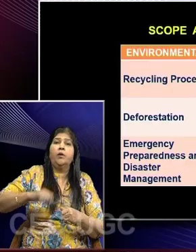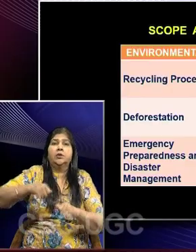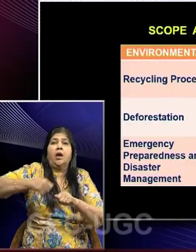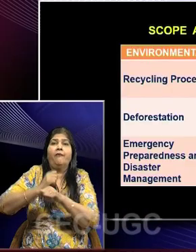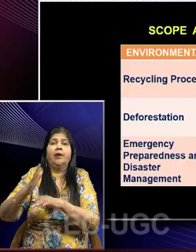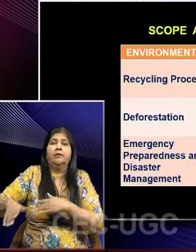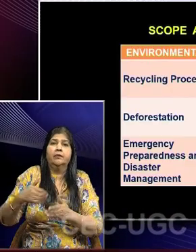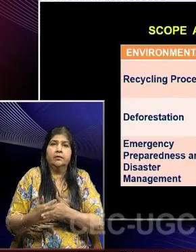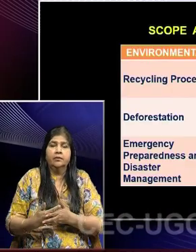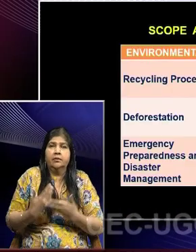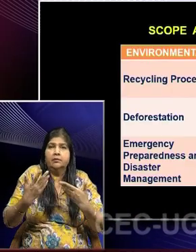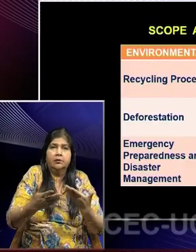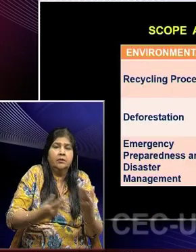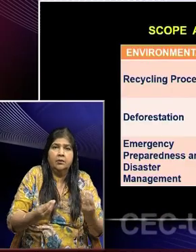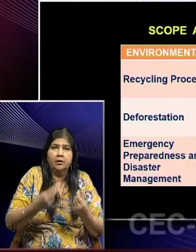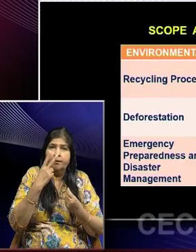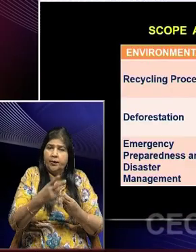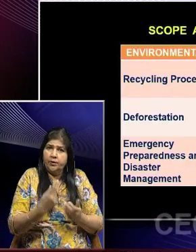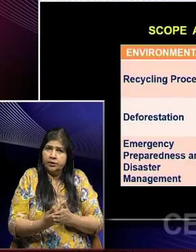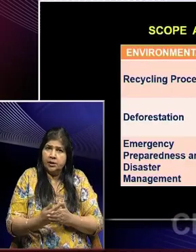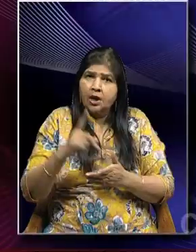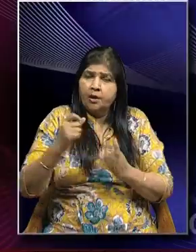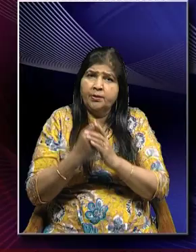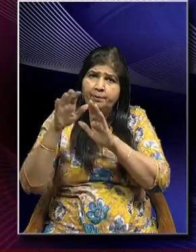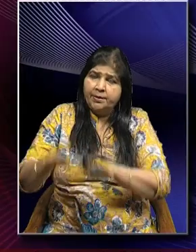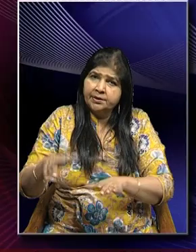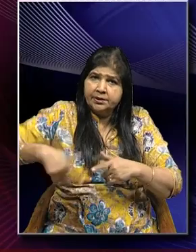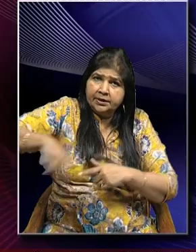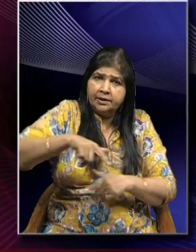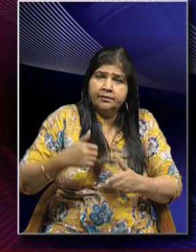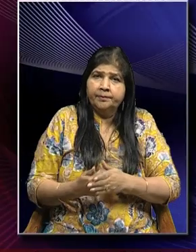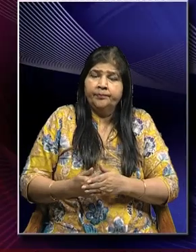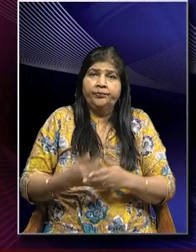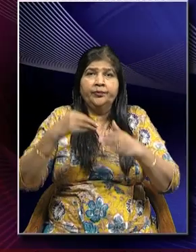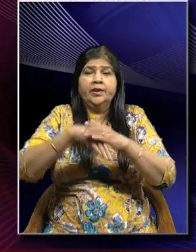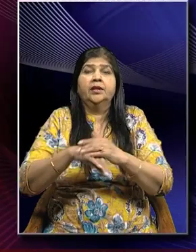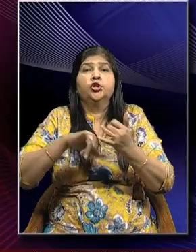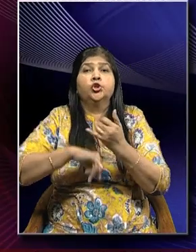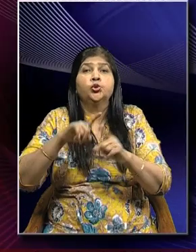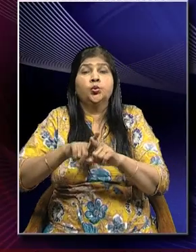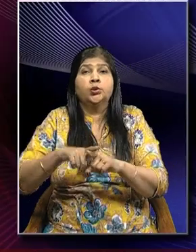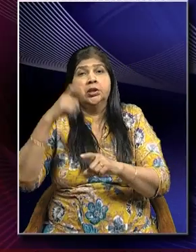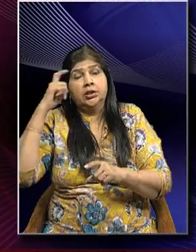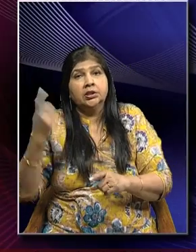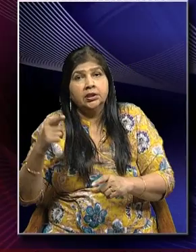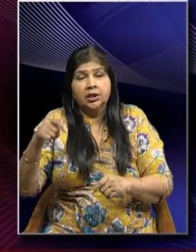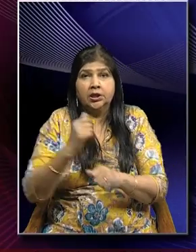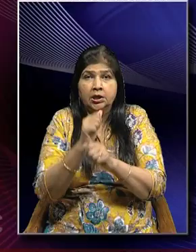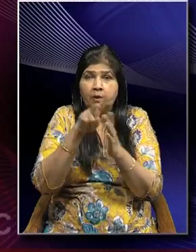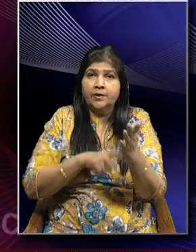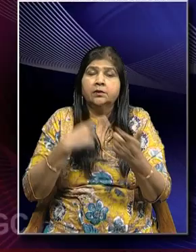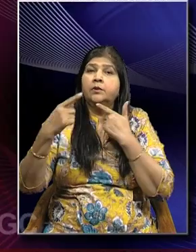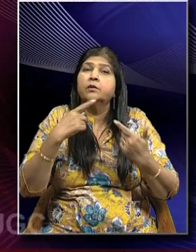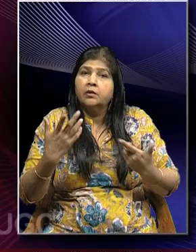witnessing or bearing with only because of our company's presence. So that comes under the social concern. And in governance we do talk